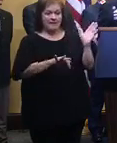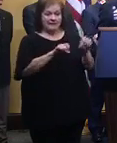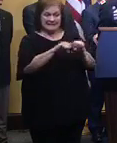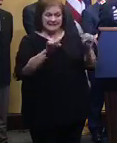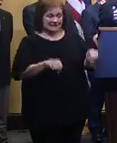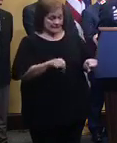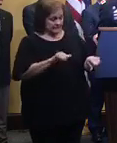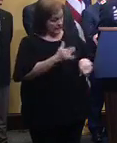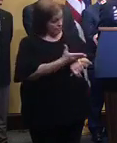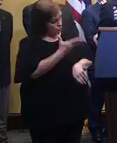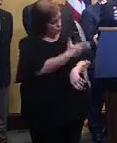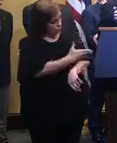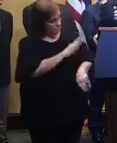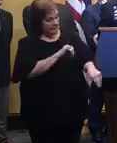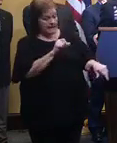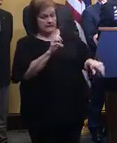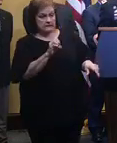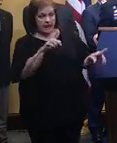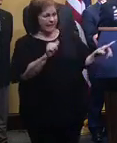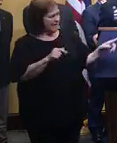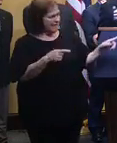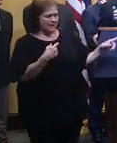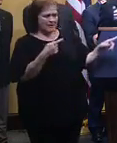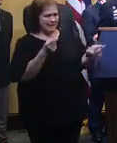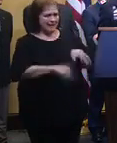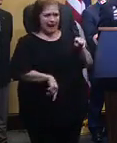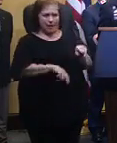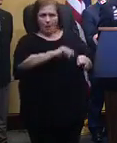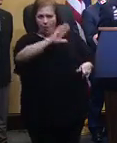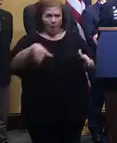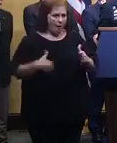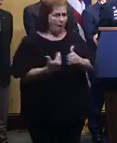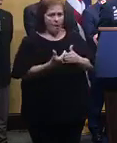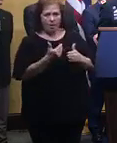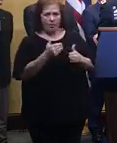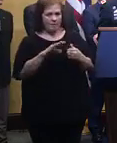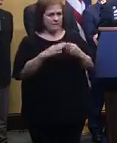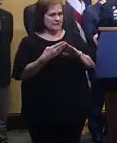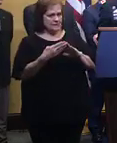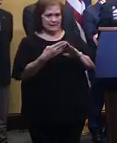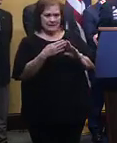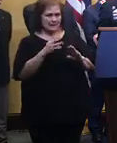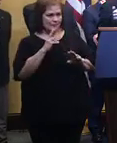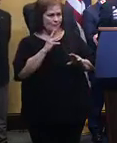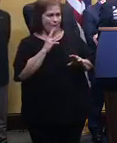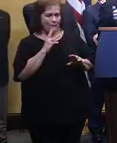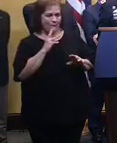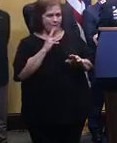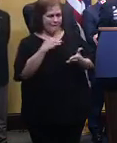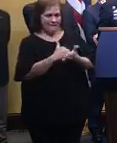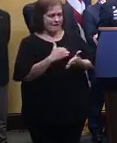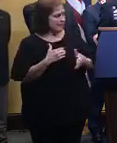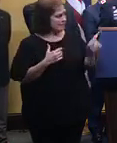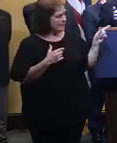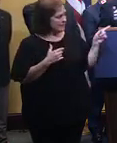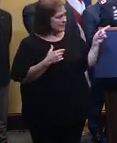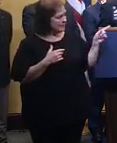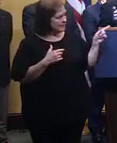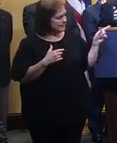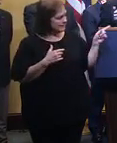been improved by SELA, to keep this entire city from flooding. It's a small portion, very impactful,